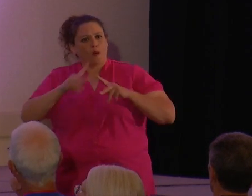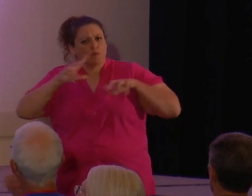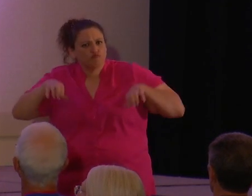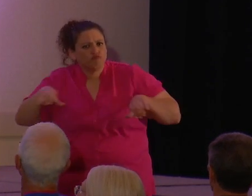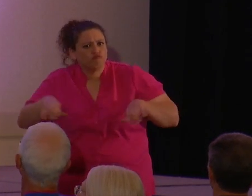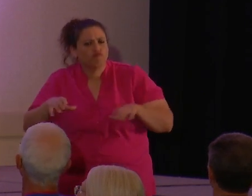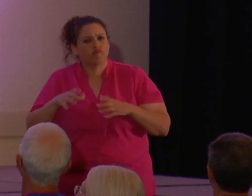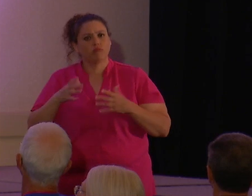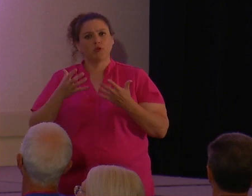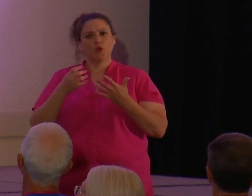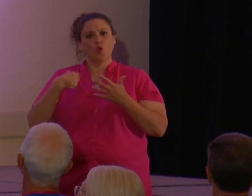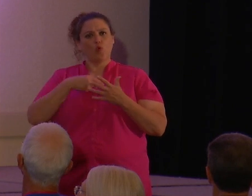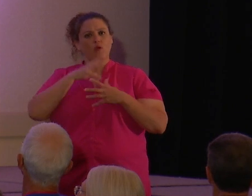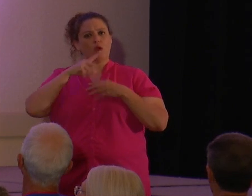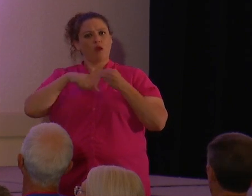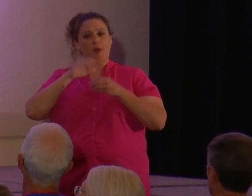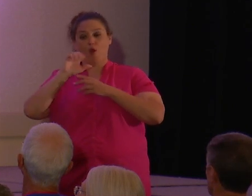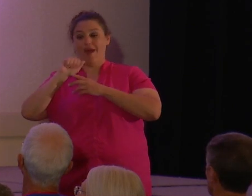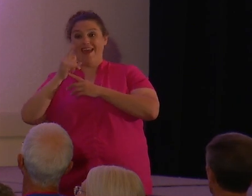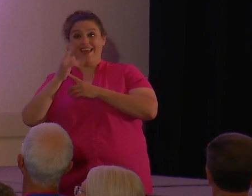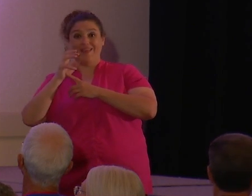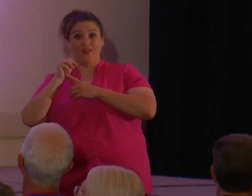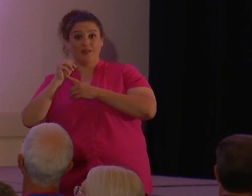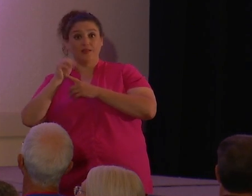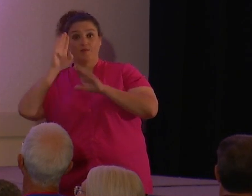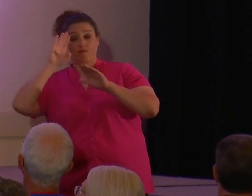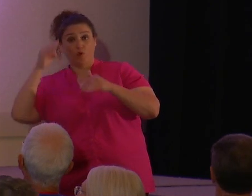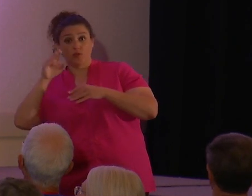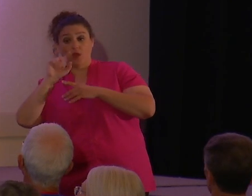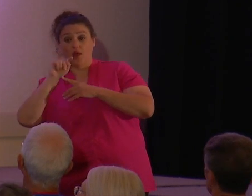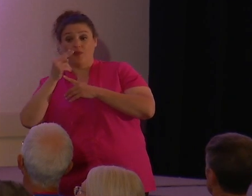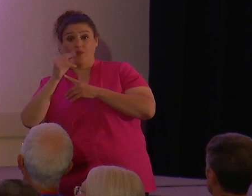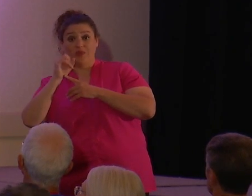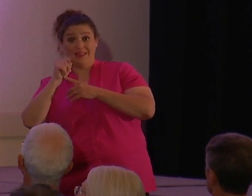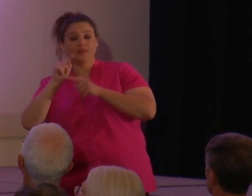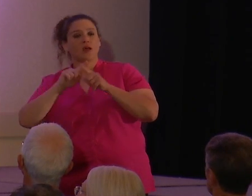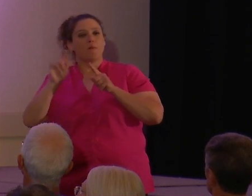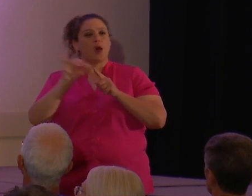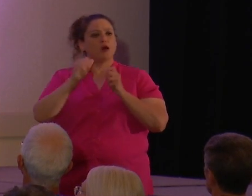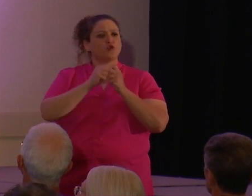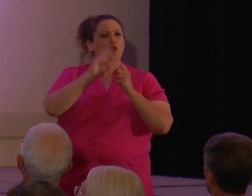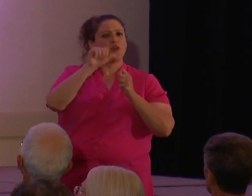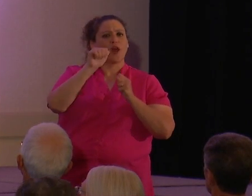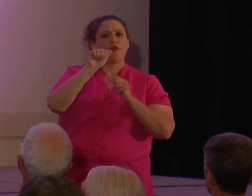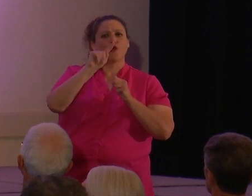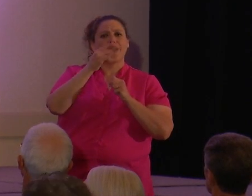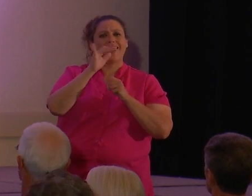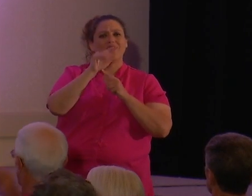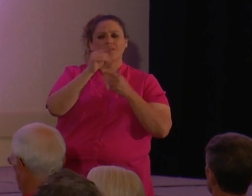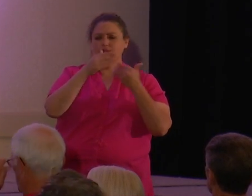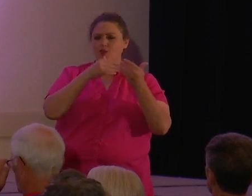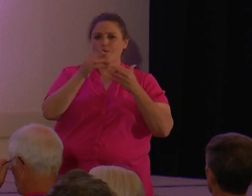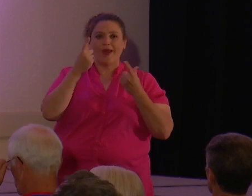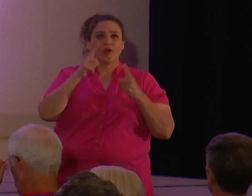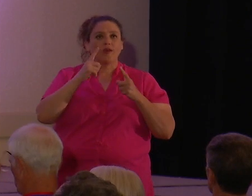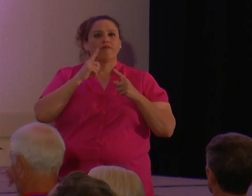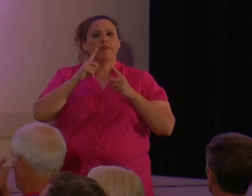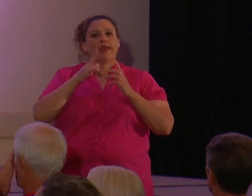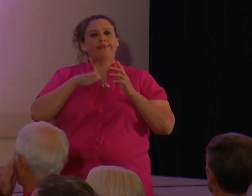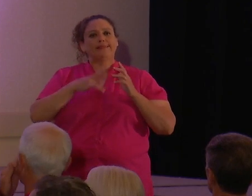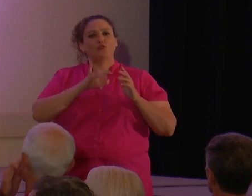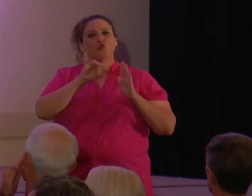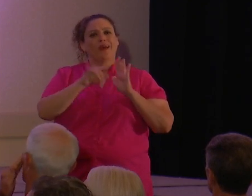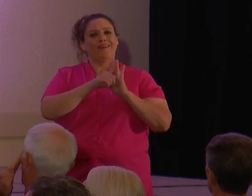talking about talking atheism to theists, you're talking about talking to atheism to atheists, whether they call themselves Christians or Jews or Muslims or